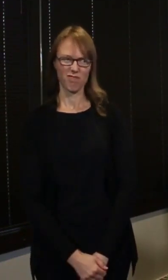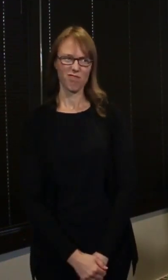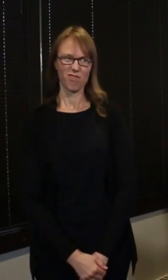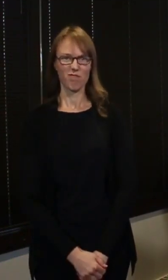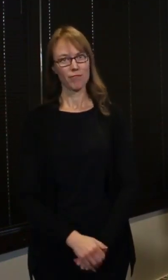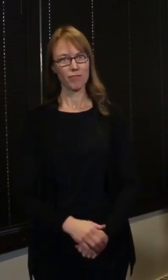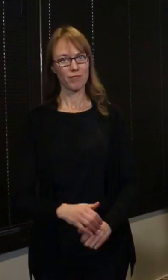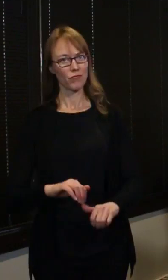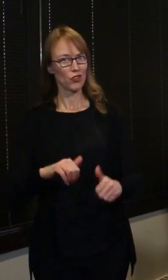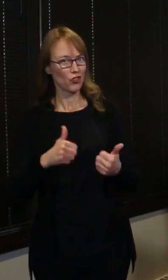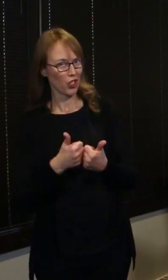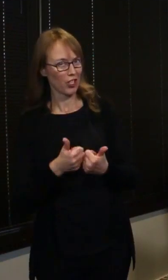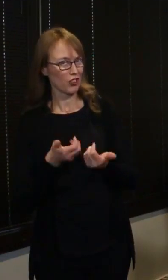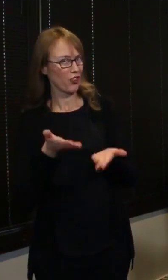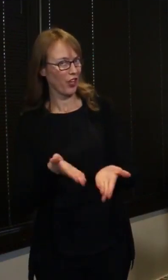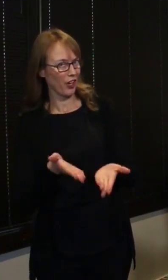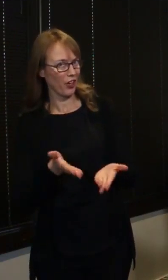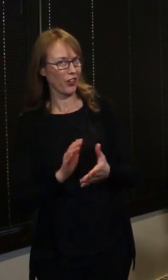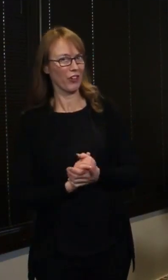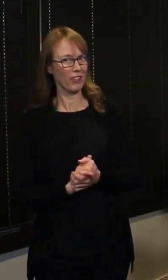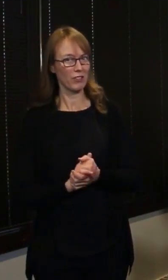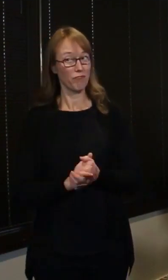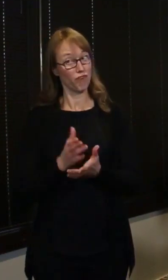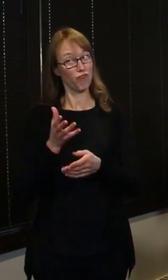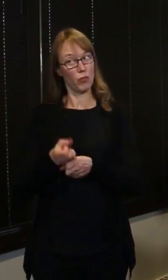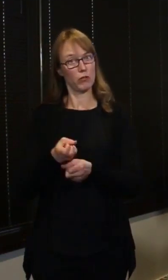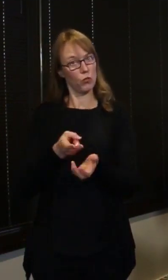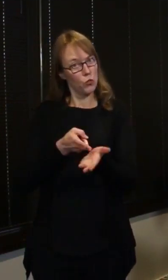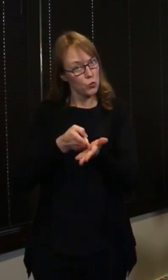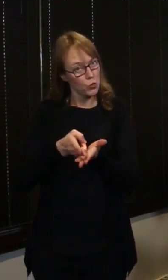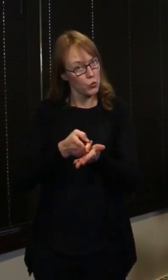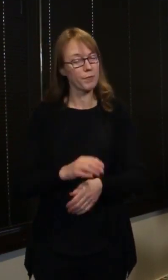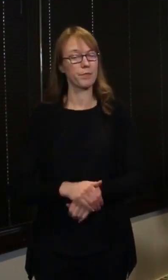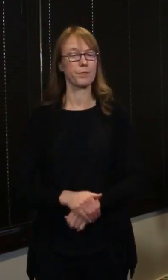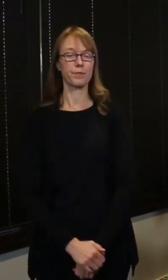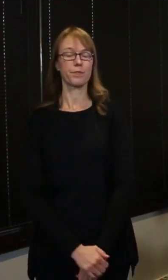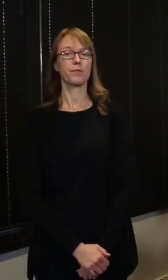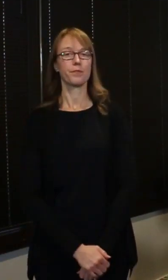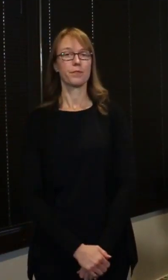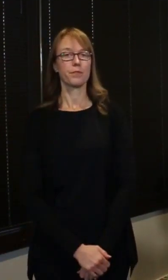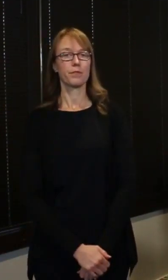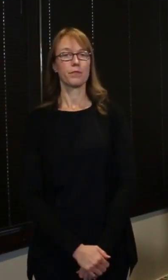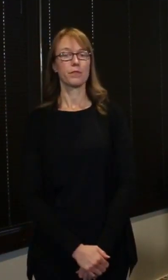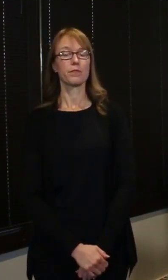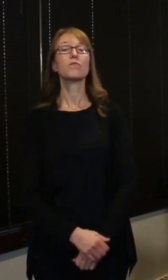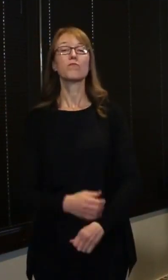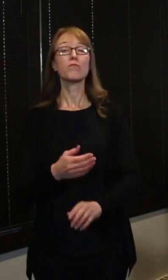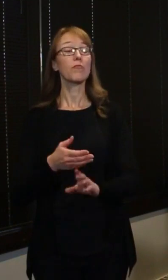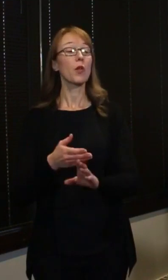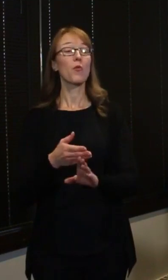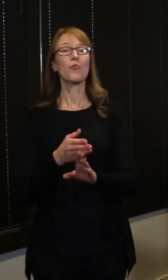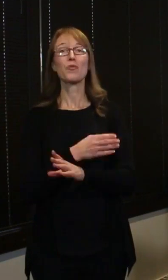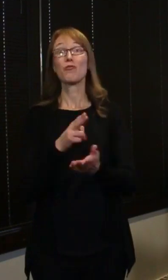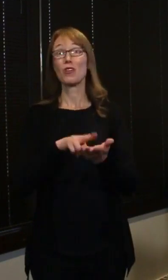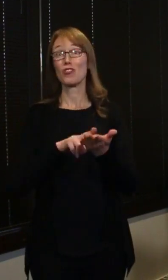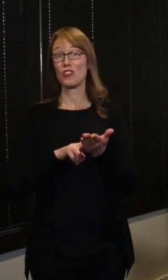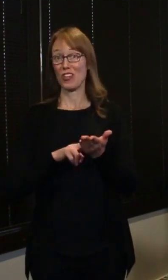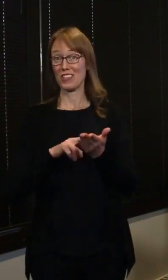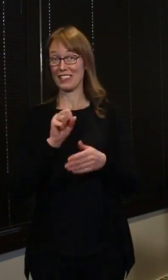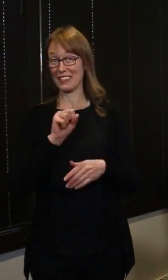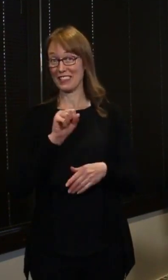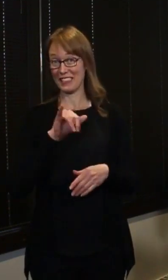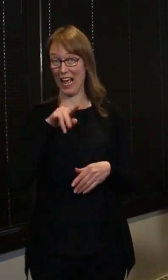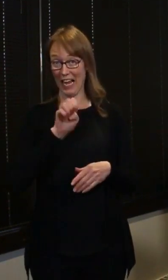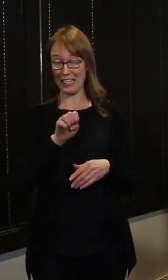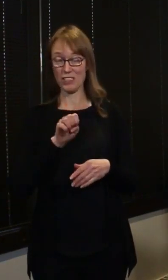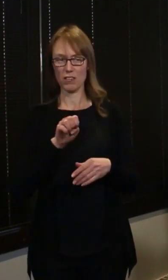that. But it should all filter through that pre-registration site, and then making sure that people that are signed up are who